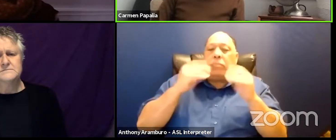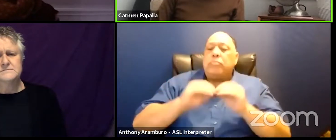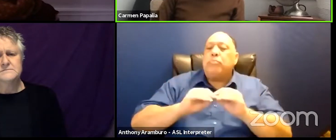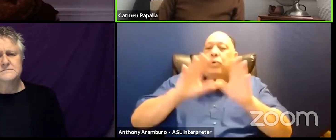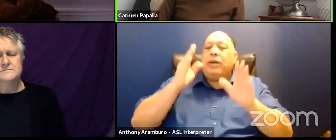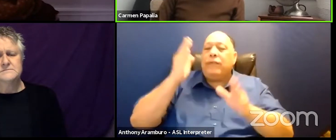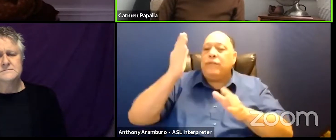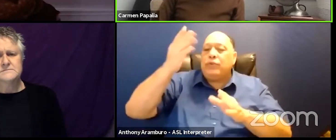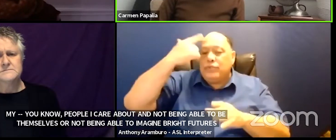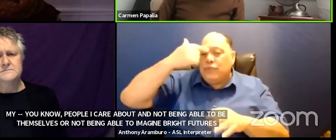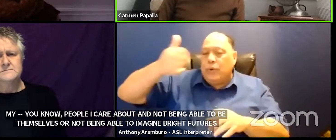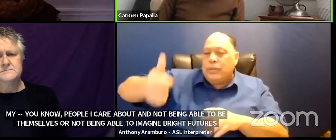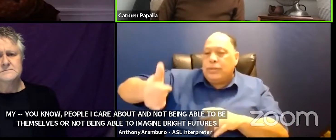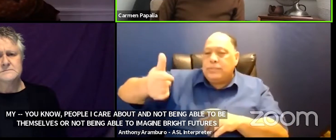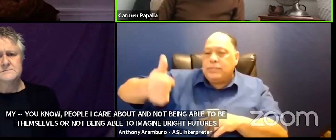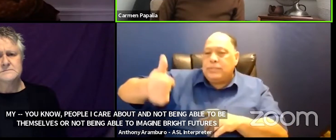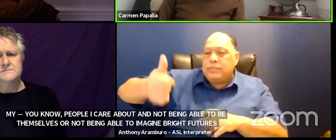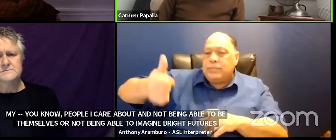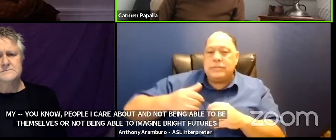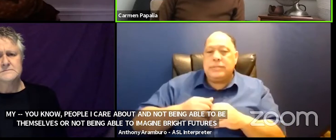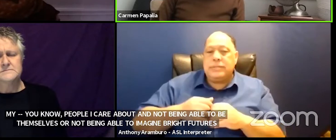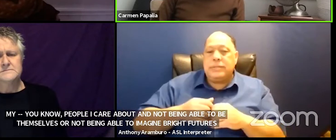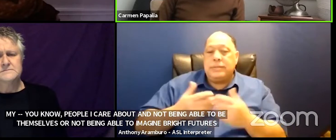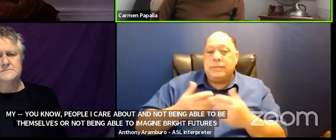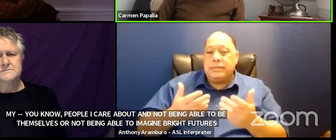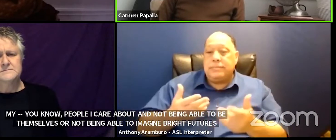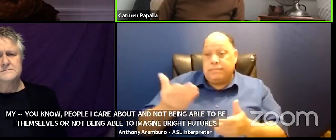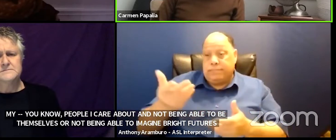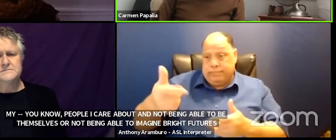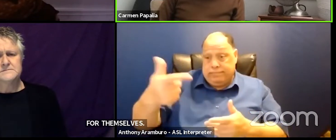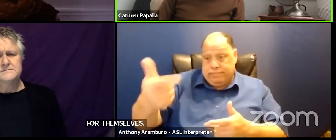themselves. Um,